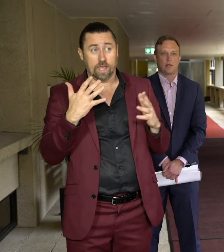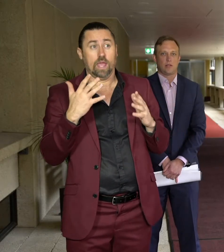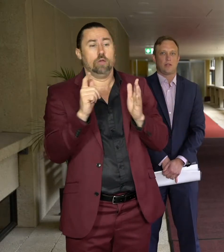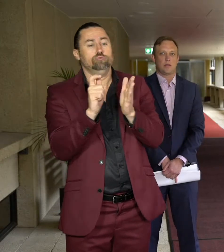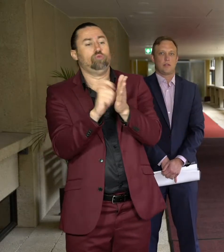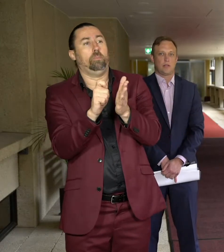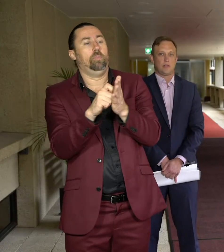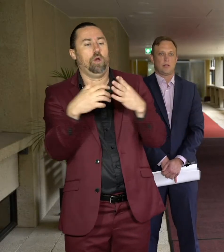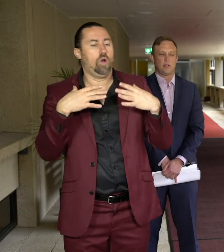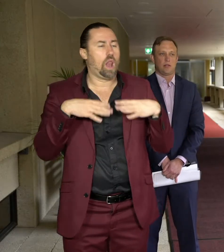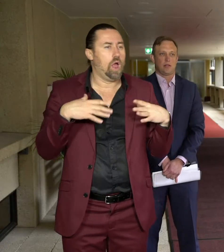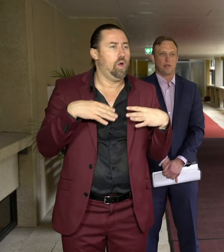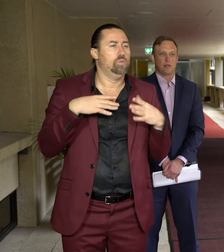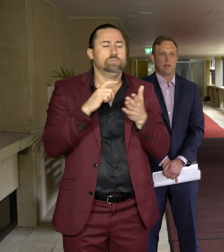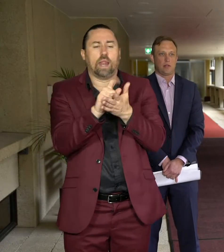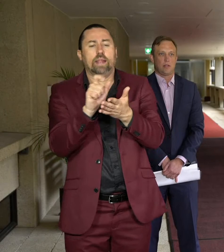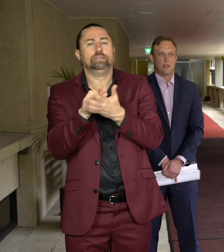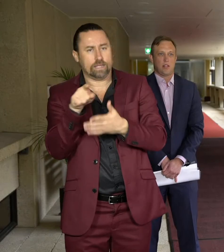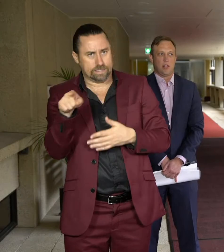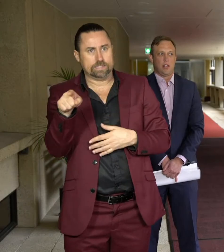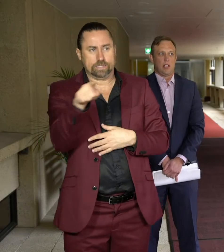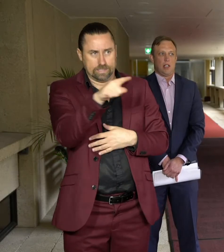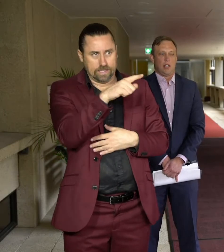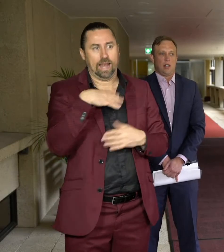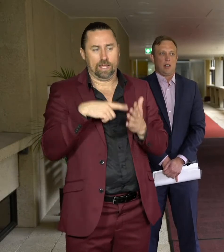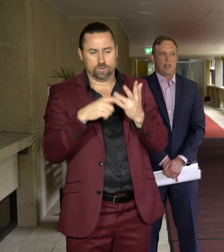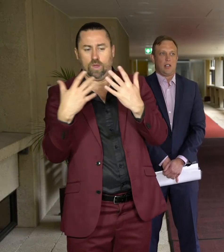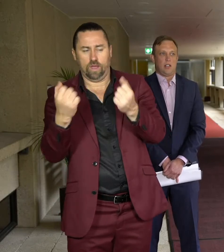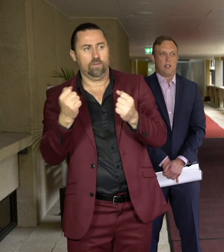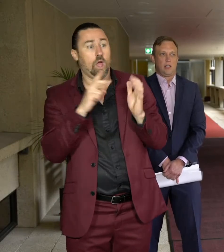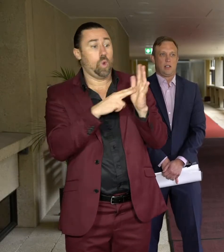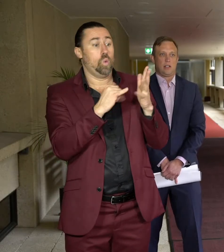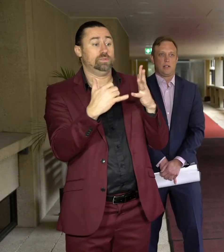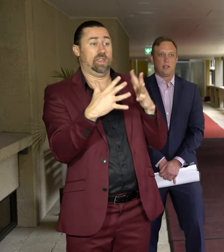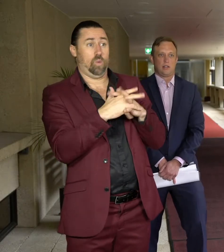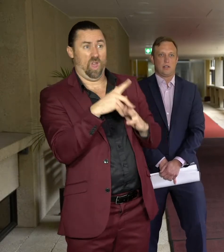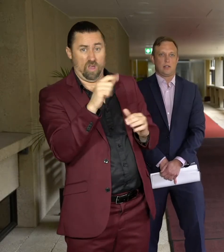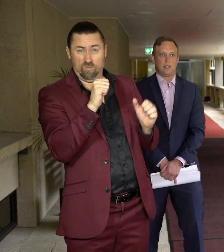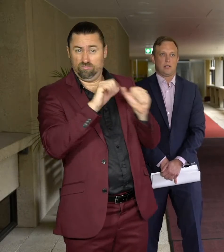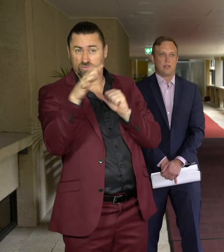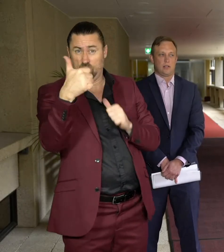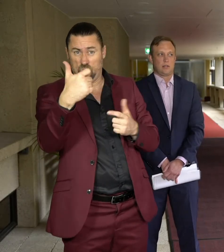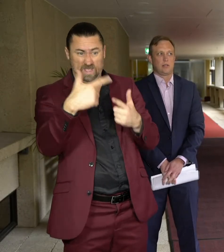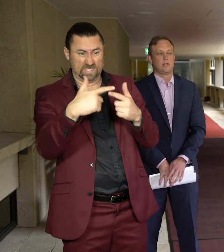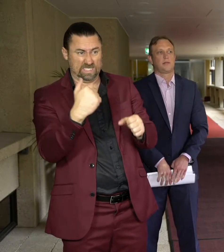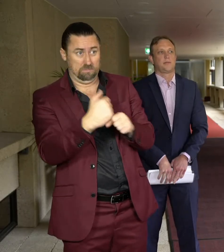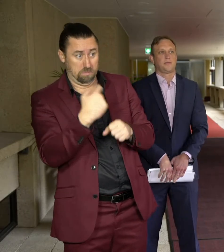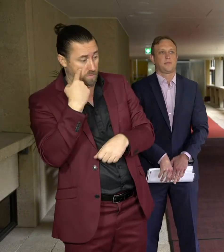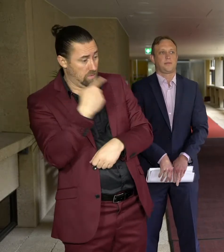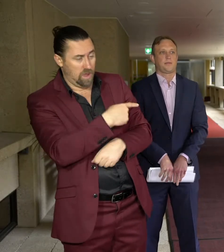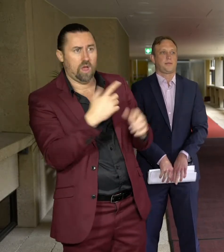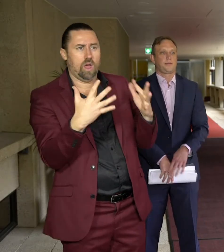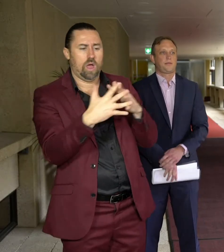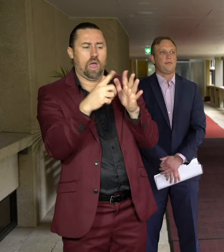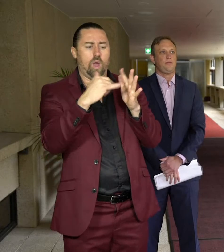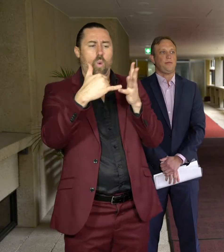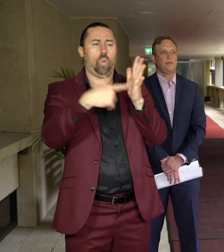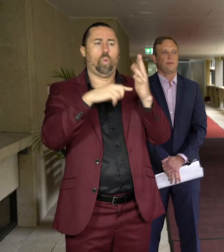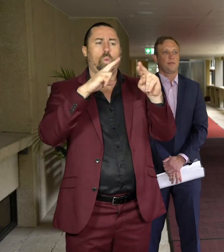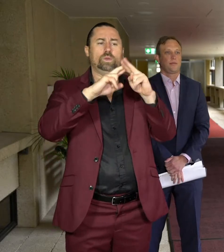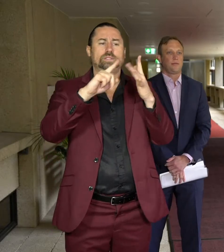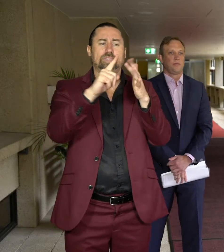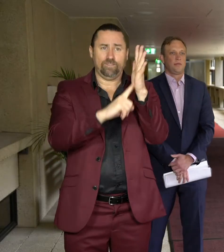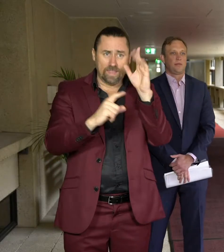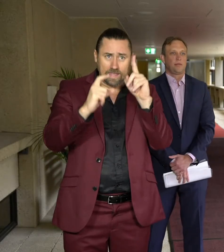individual retail stores because what we've seen, and New South Wales is a really good example with Westfield and Myers,